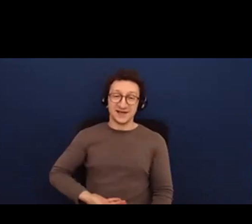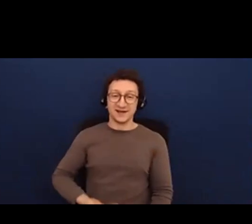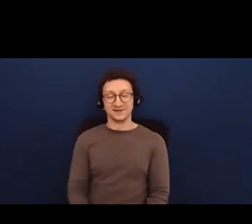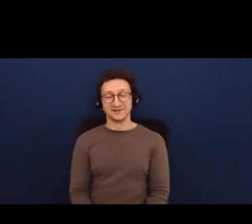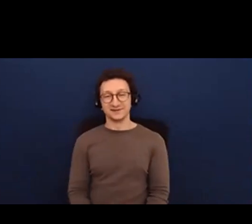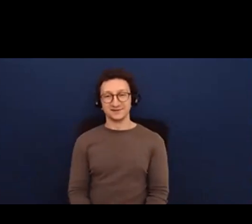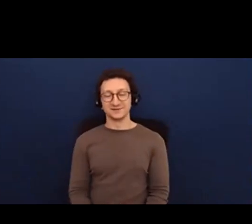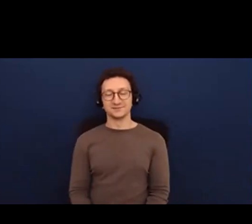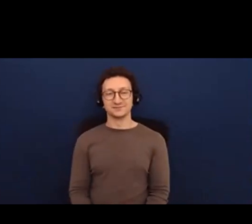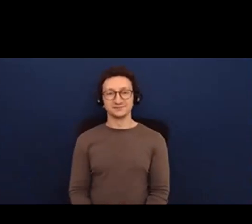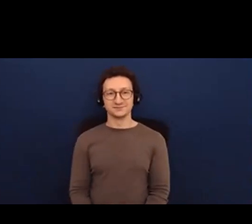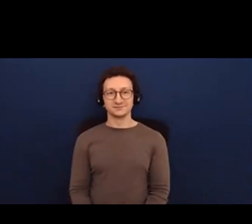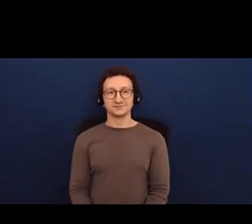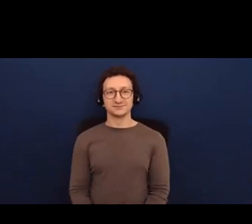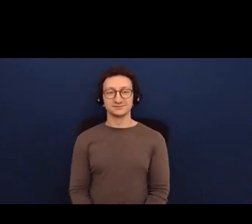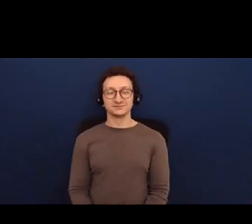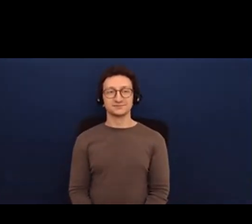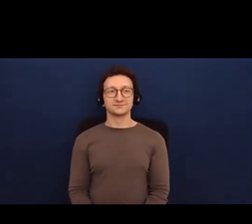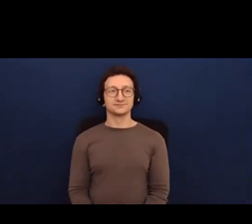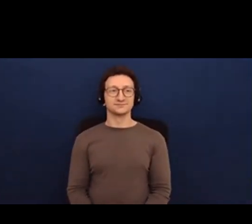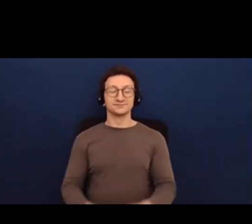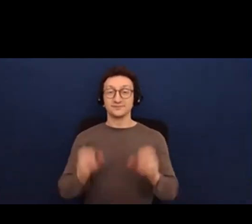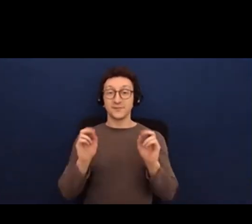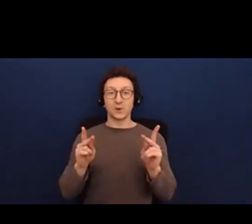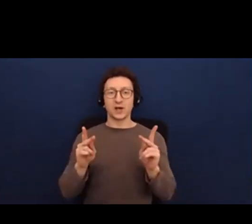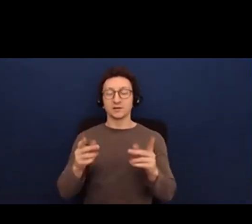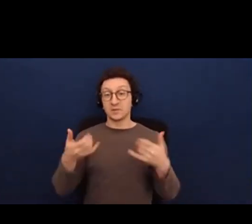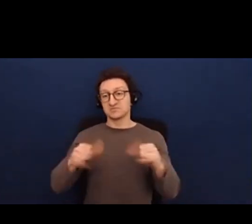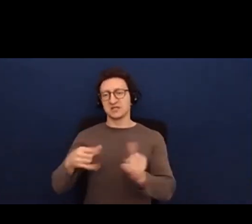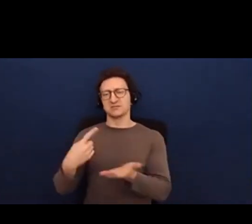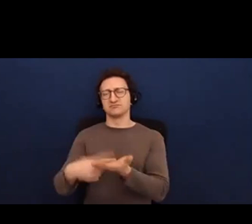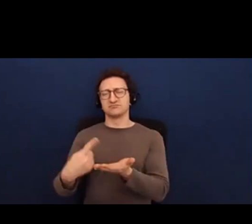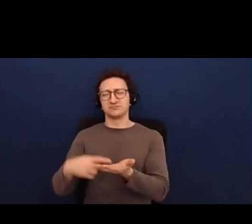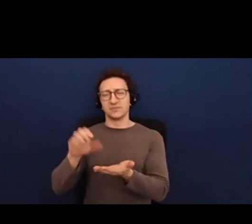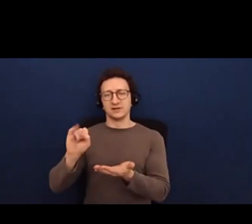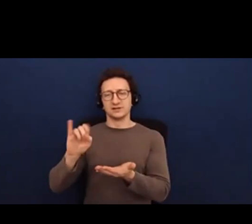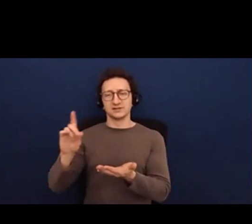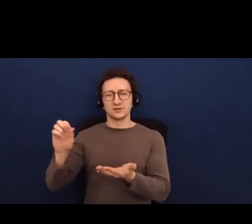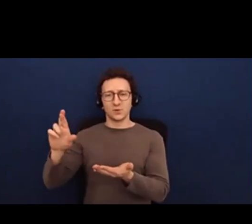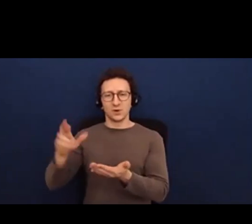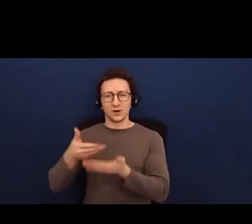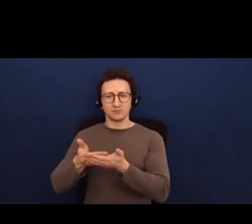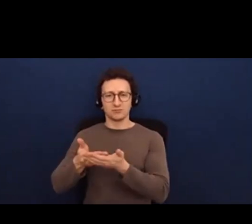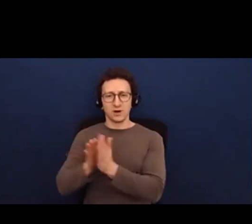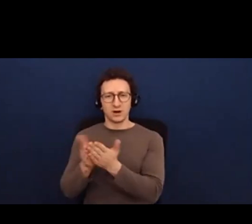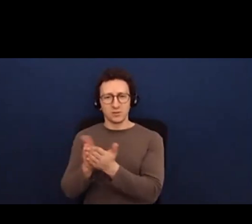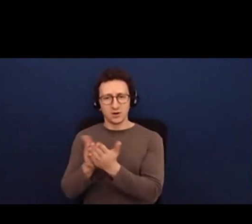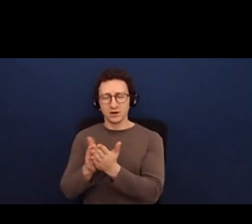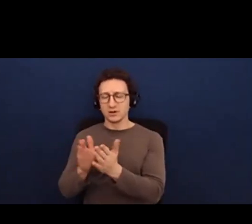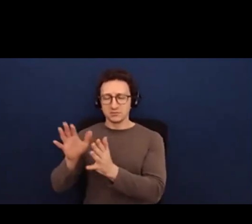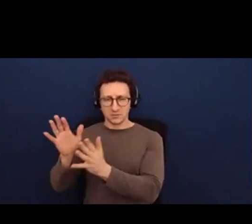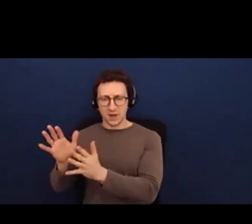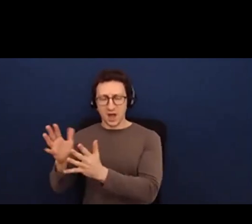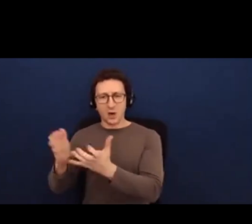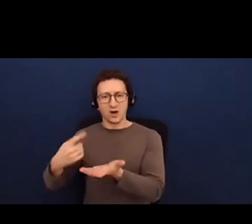screen. Okay. So as long as I'm talking about the Sidur, I want to talk about a little bit about Kaplan and